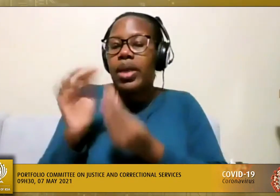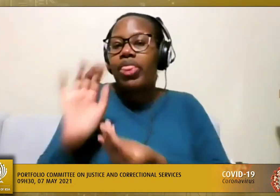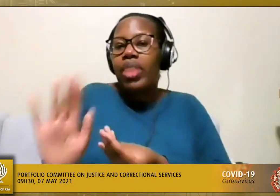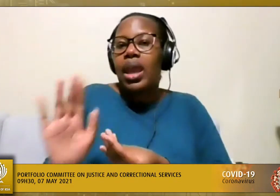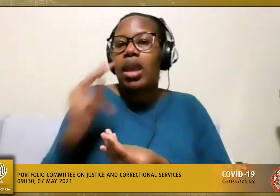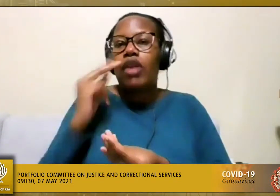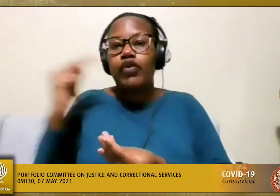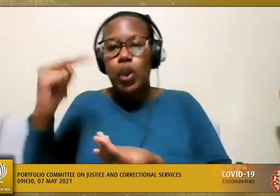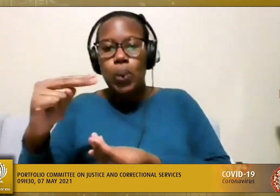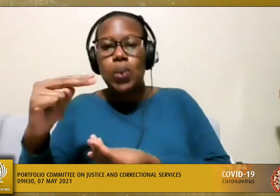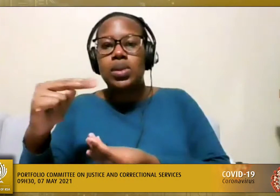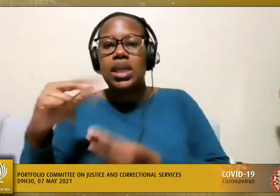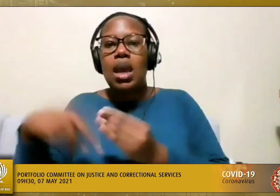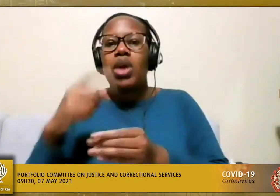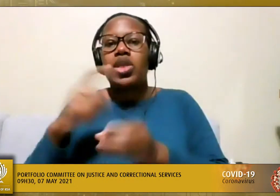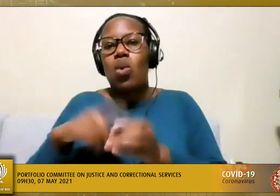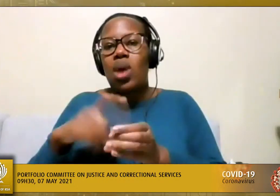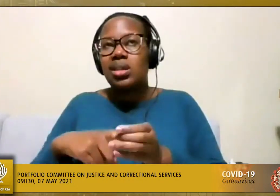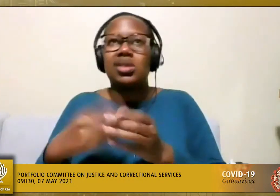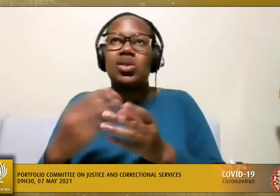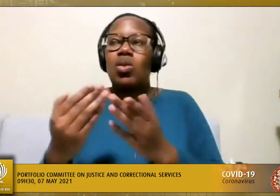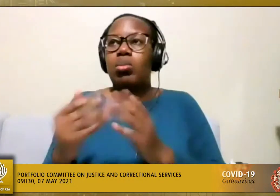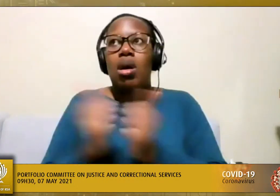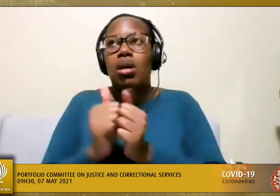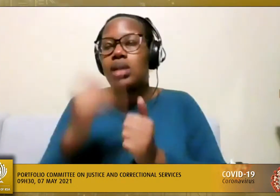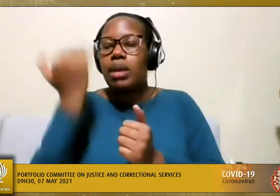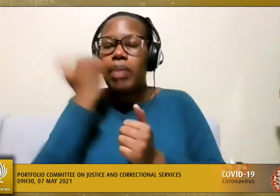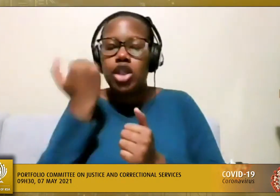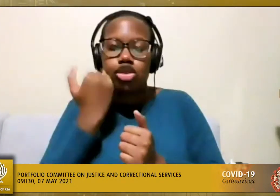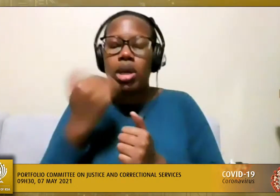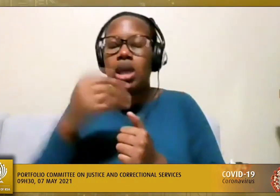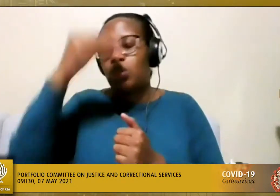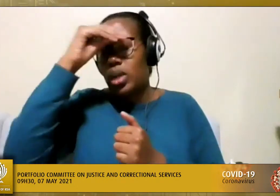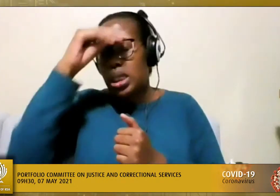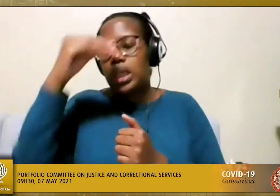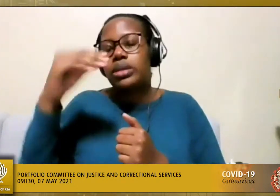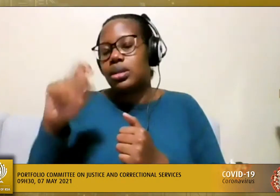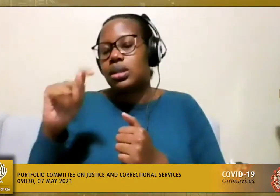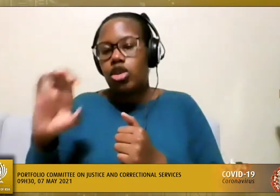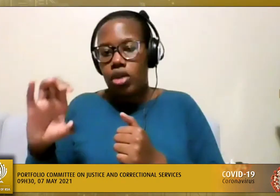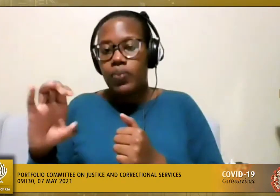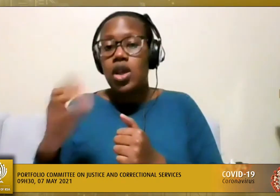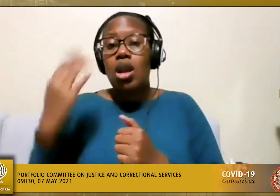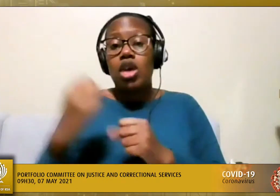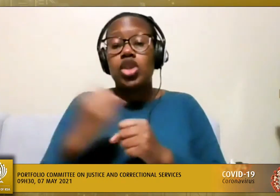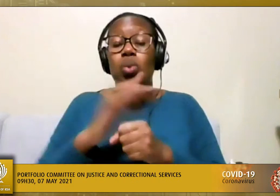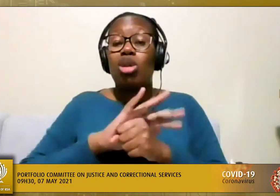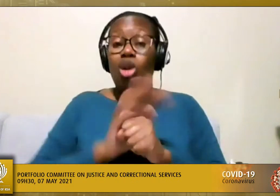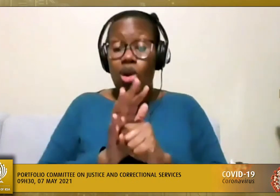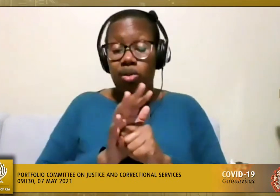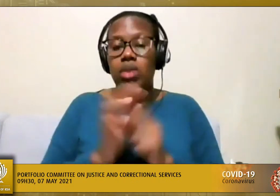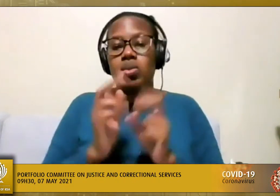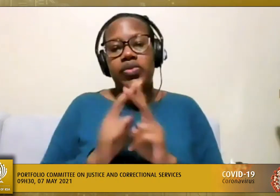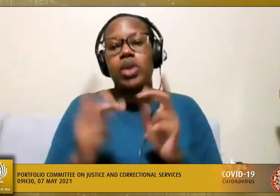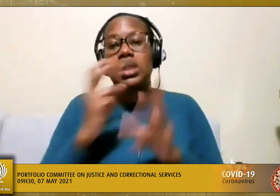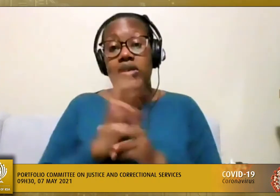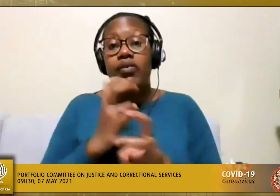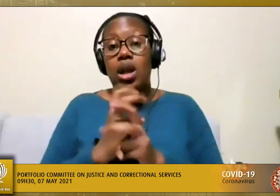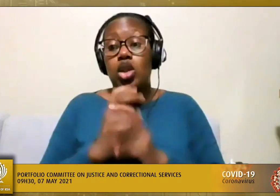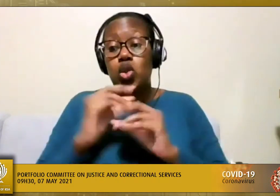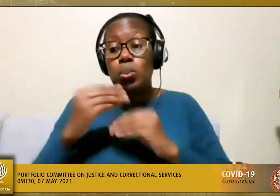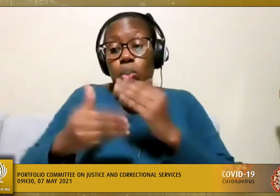views on on the quality of course like magistrates the police Etc and last year with covert it was very difficult to to move with this